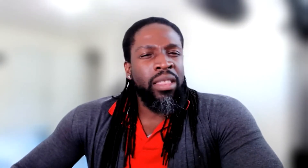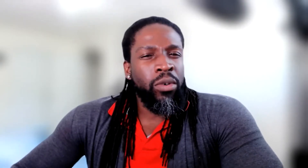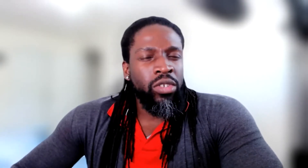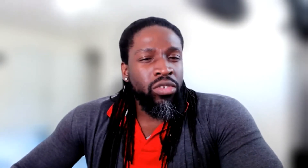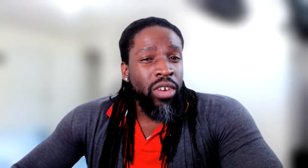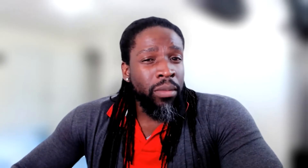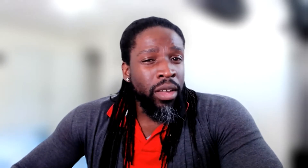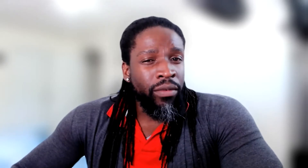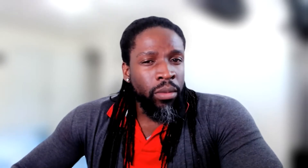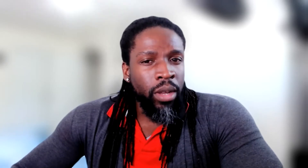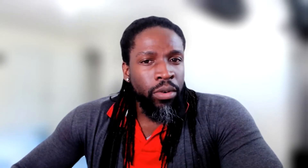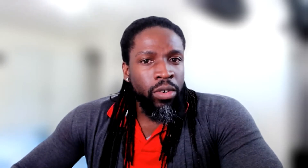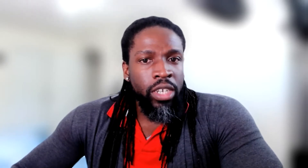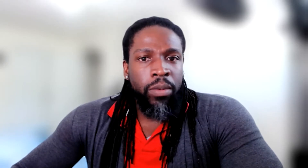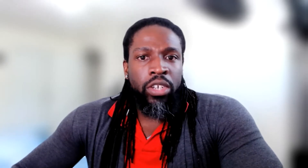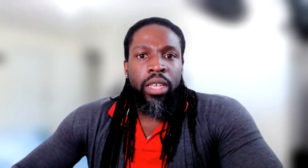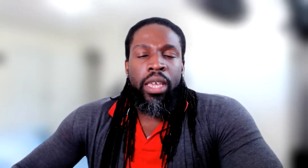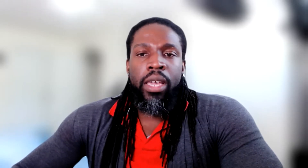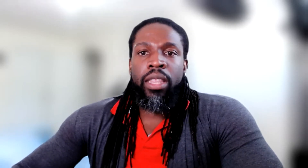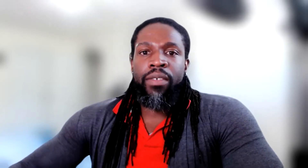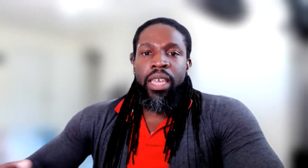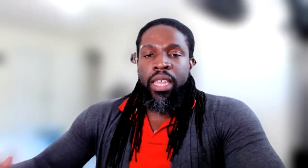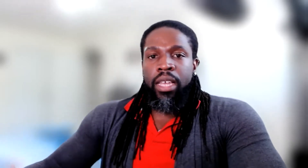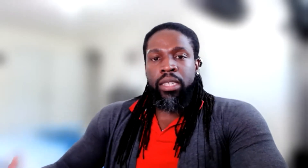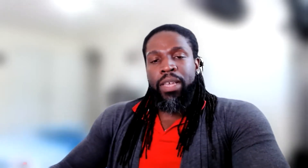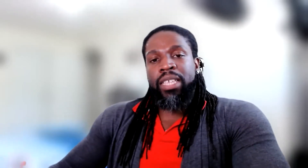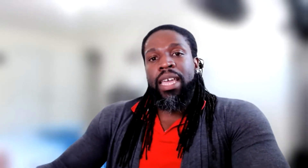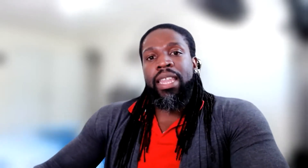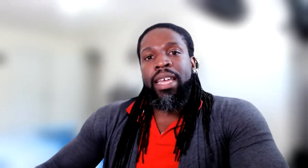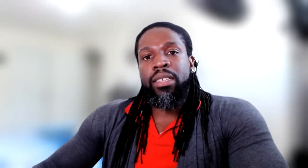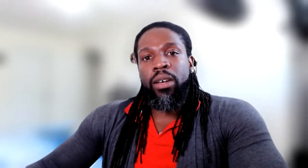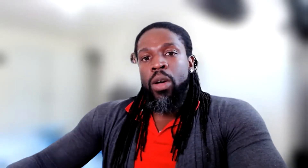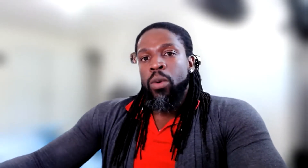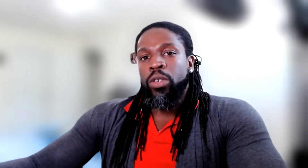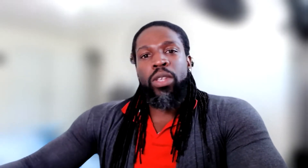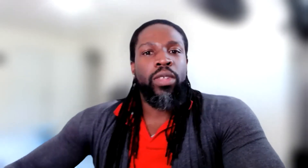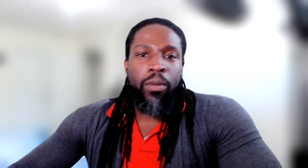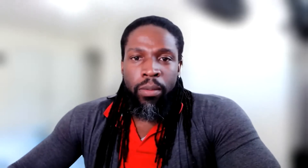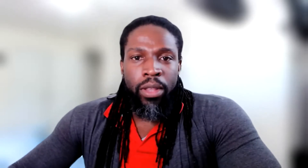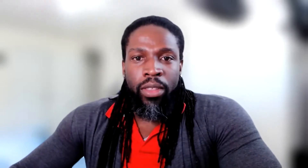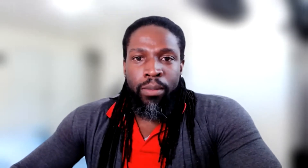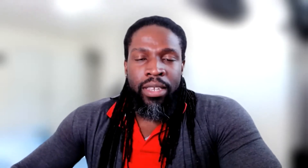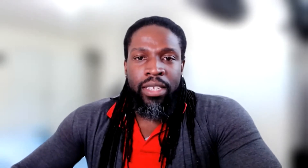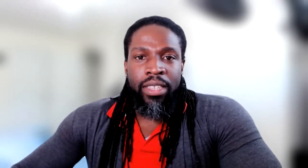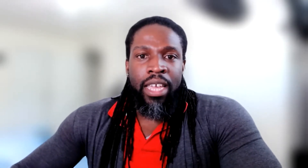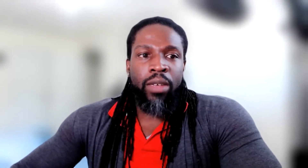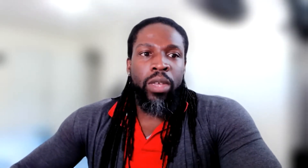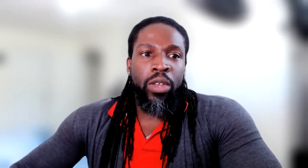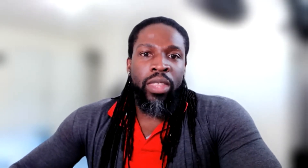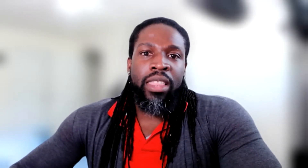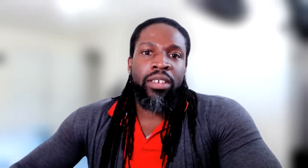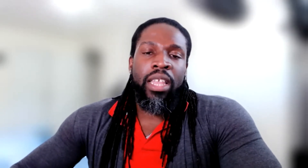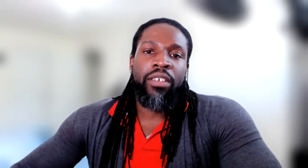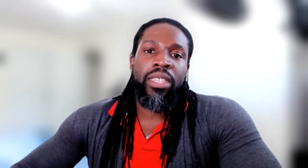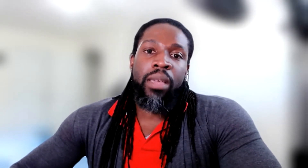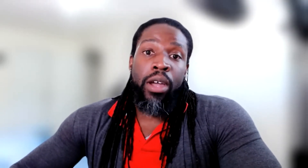it's not the most trauma-informed approach, especially living in a space like Atlanta, which we know that we're below the Mason-Dixon line, and we know